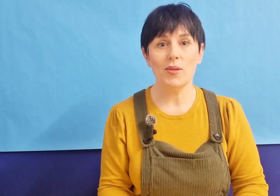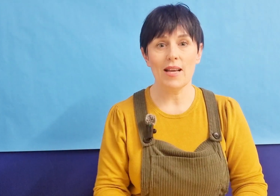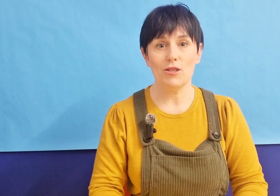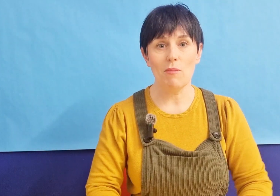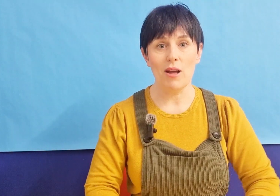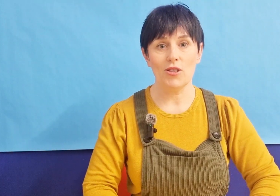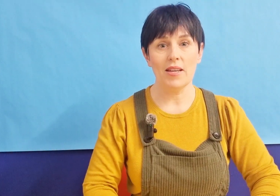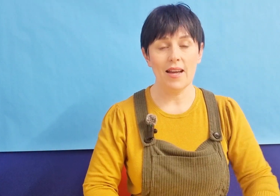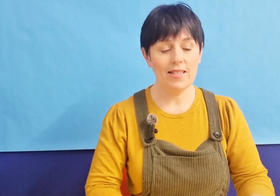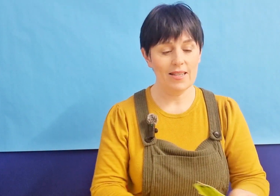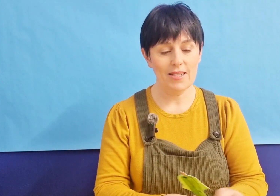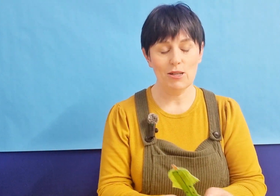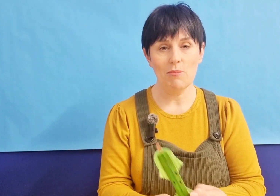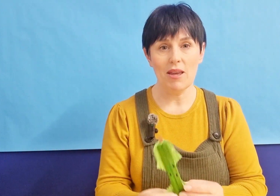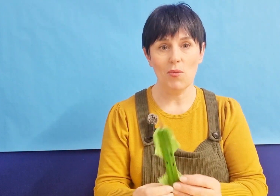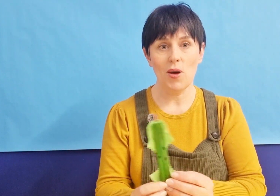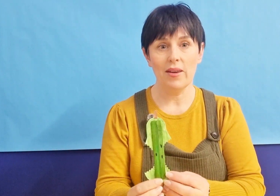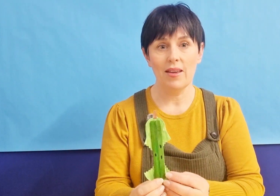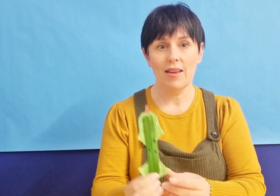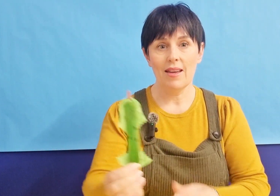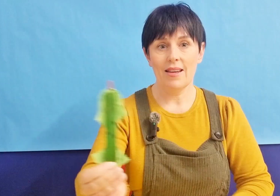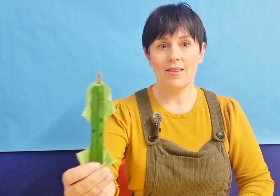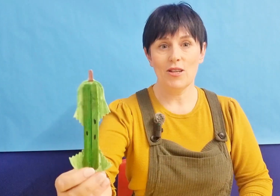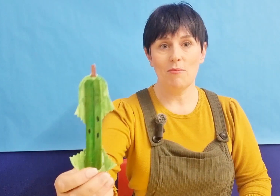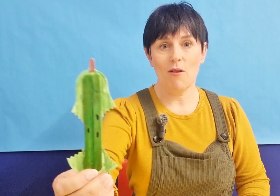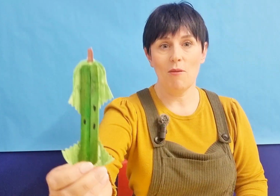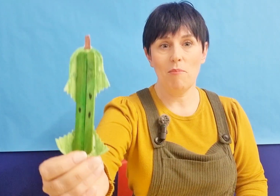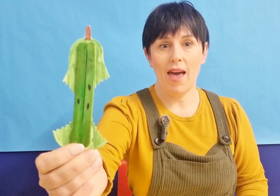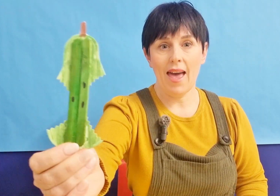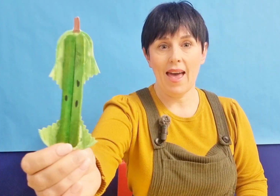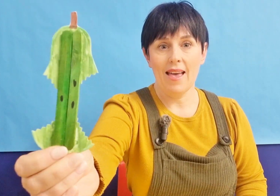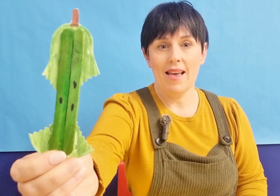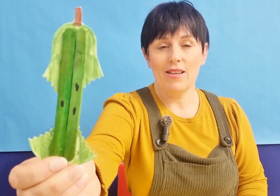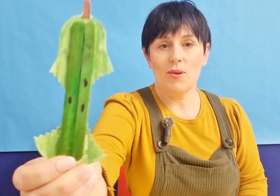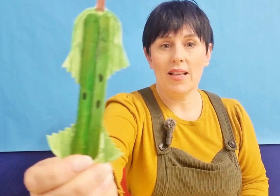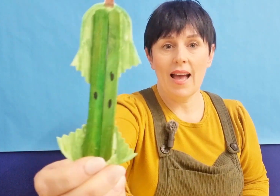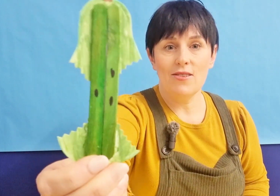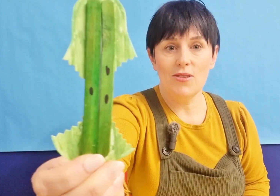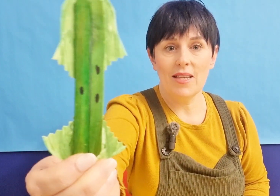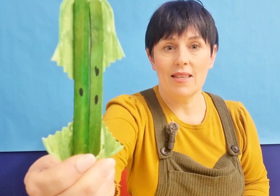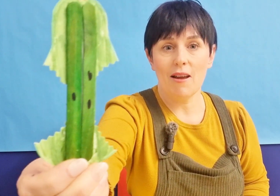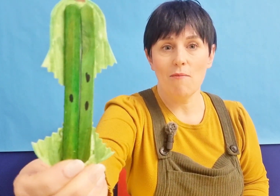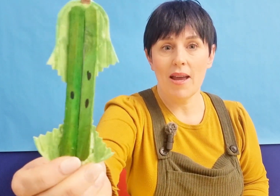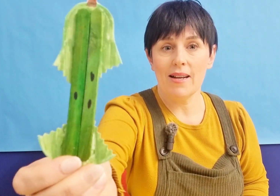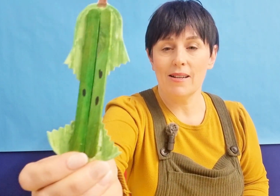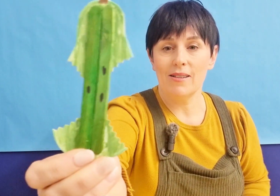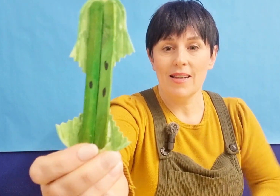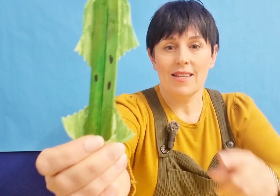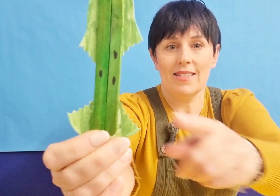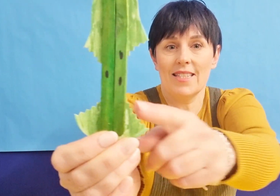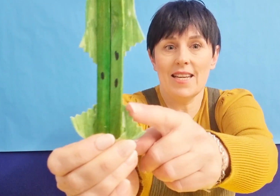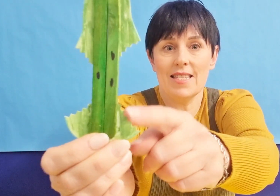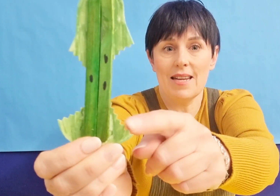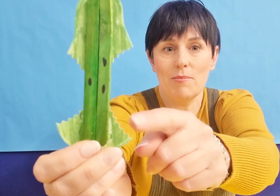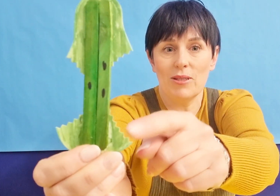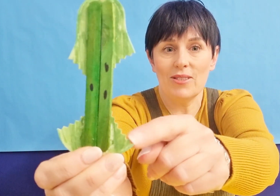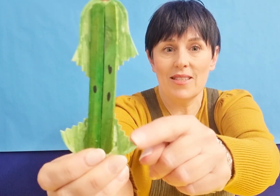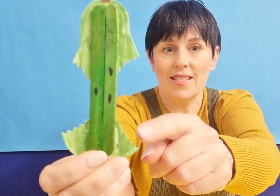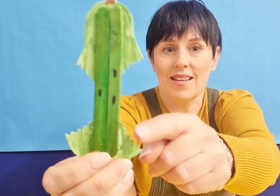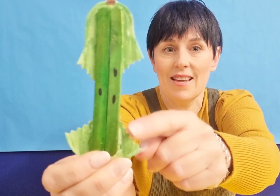that so much that I decided to make one in the shape of a pear as well. Can you see that I've made little teeth nibbles